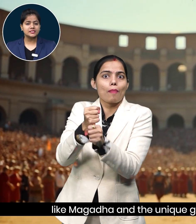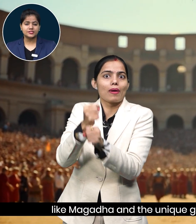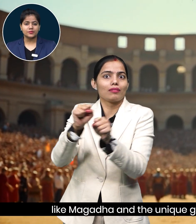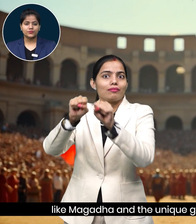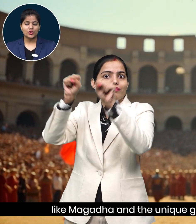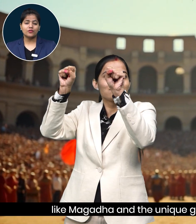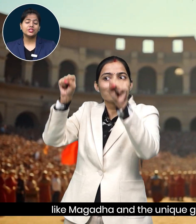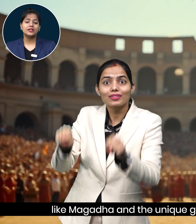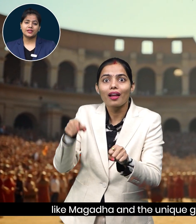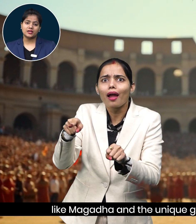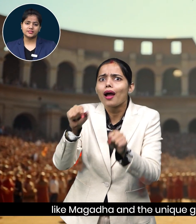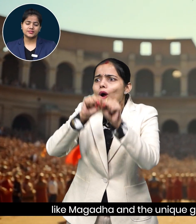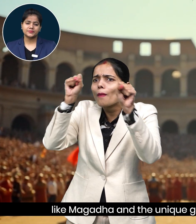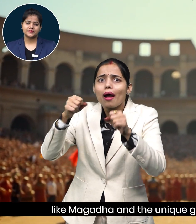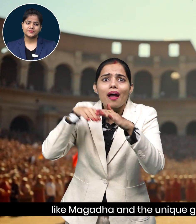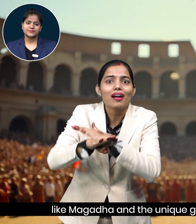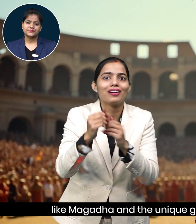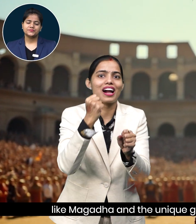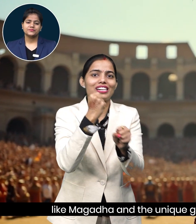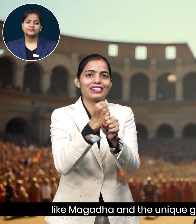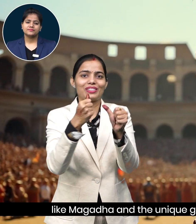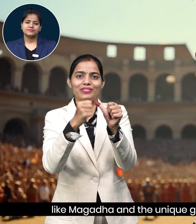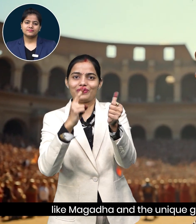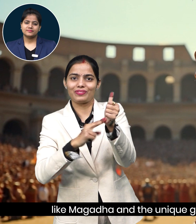government system of the Ganas.